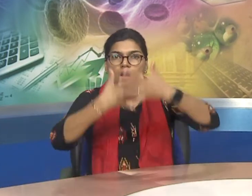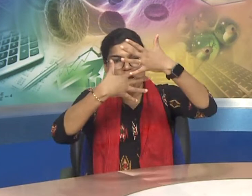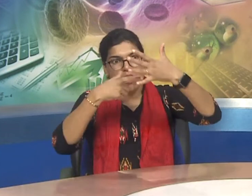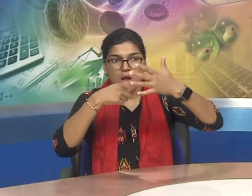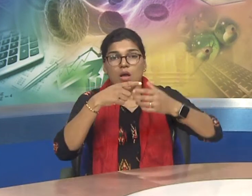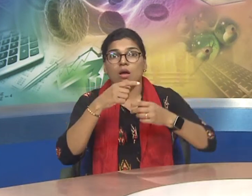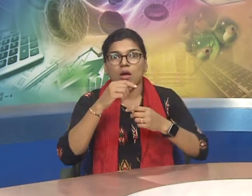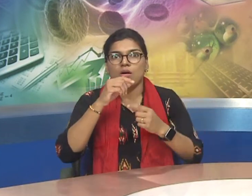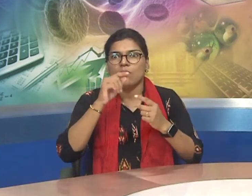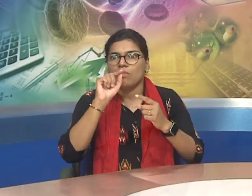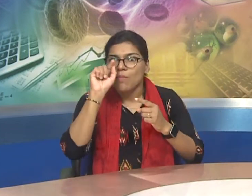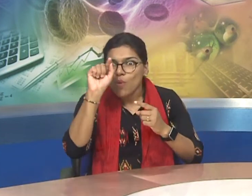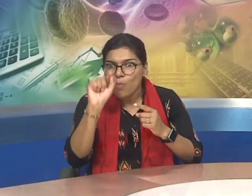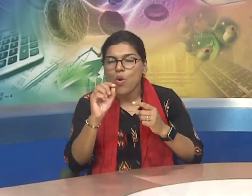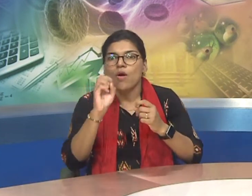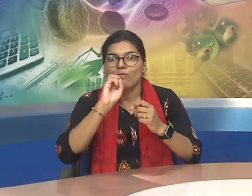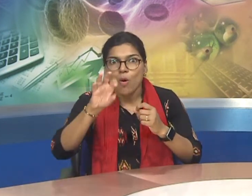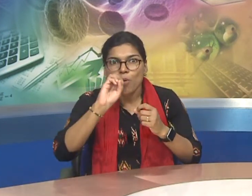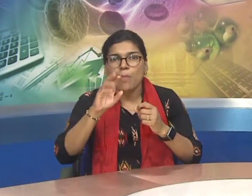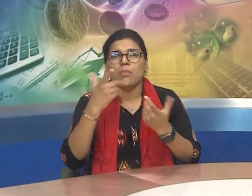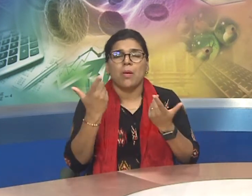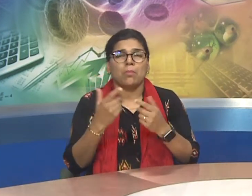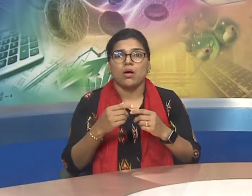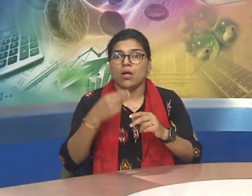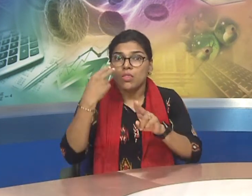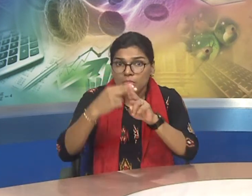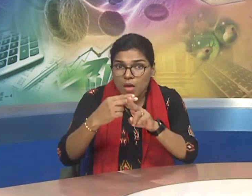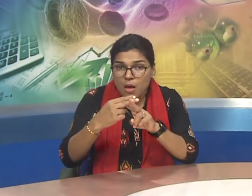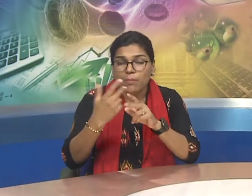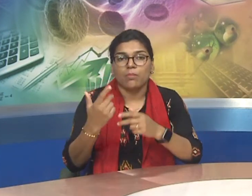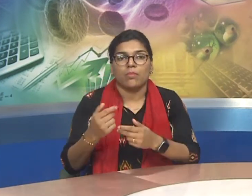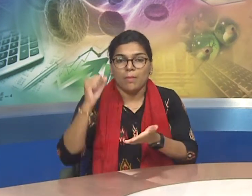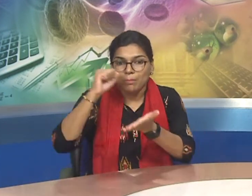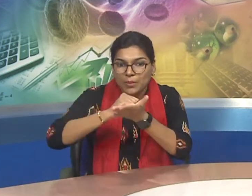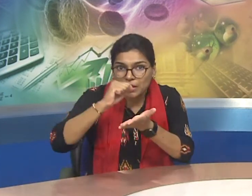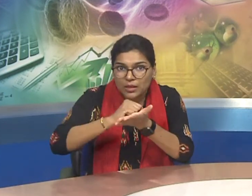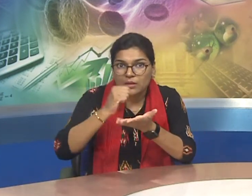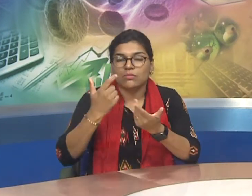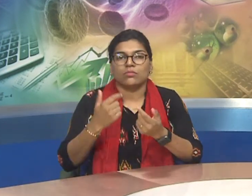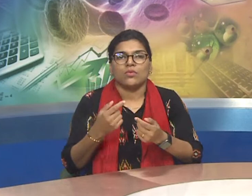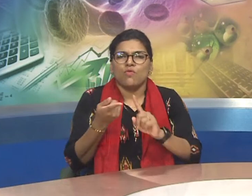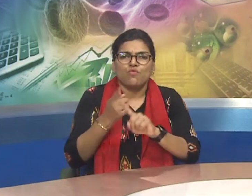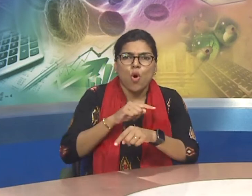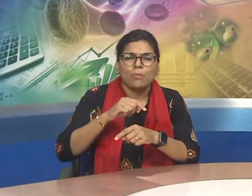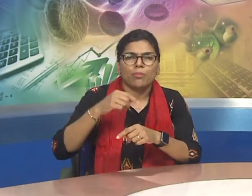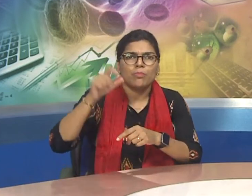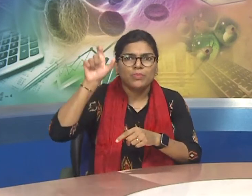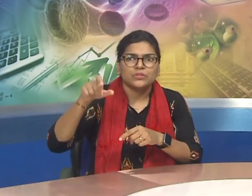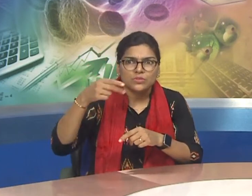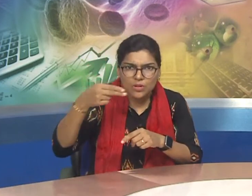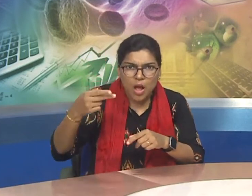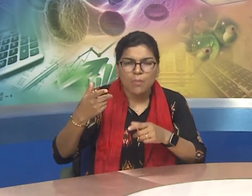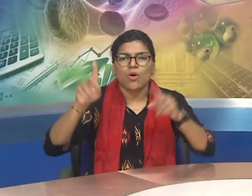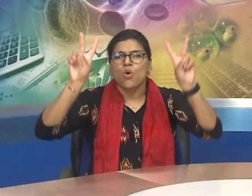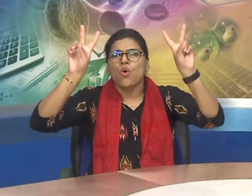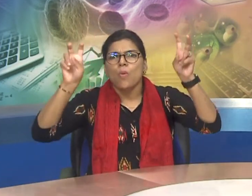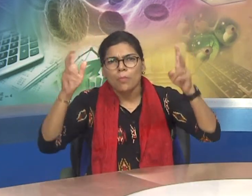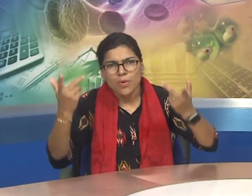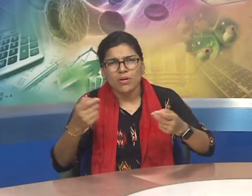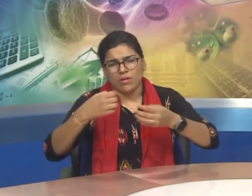As we know that the need for handling the large amount of data information, we